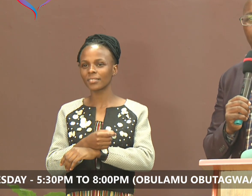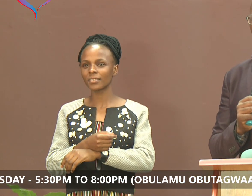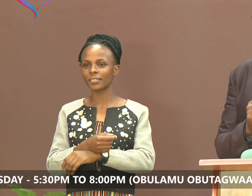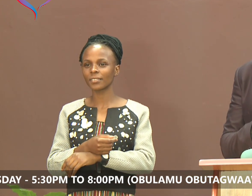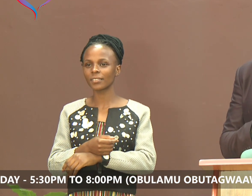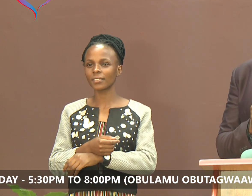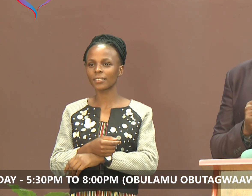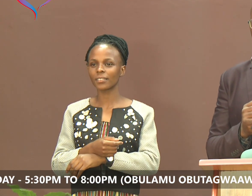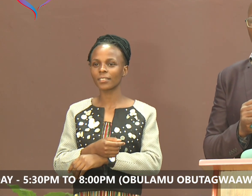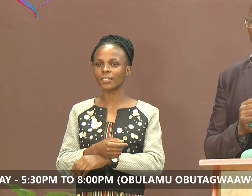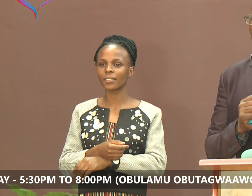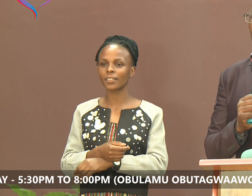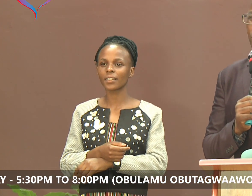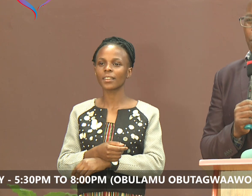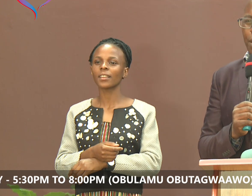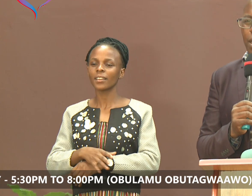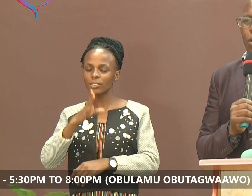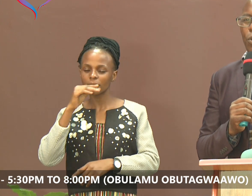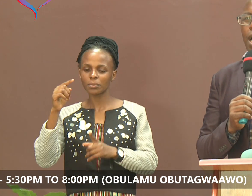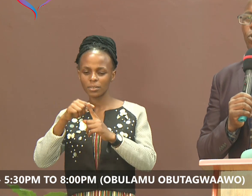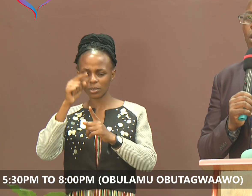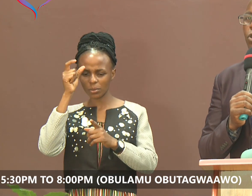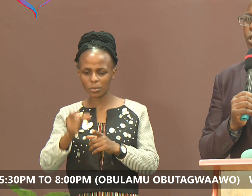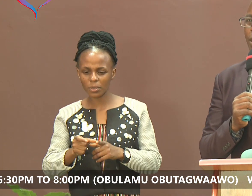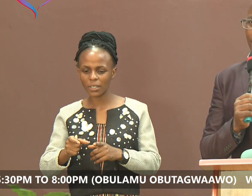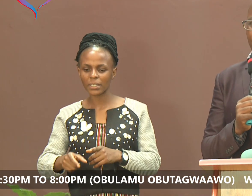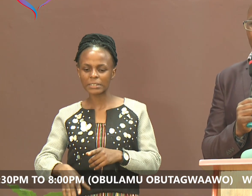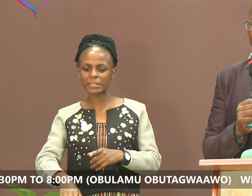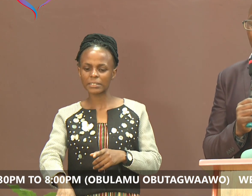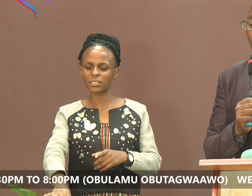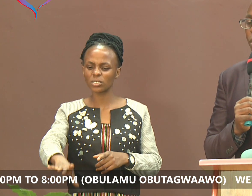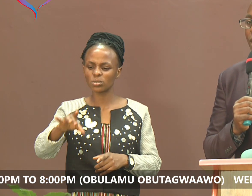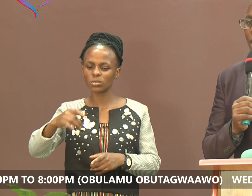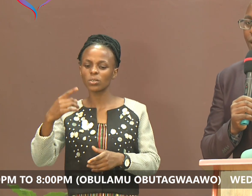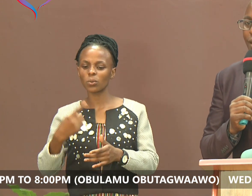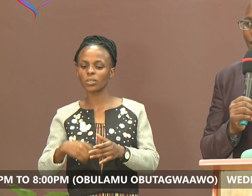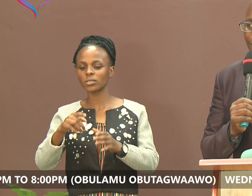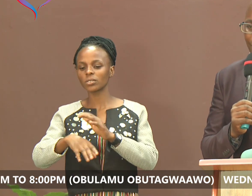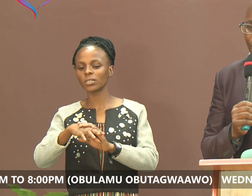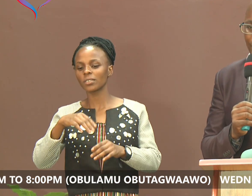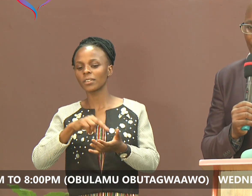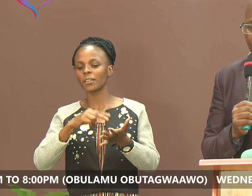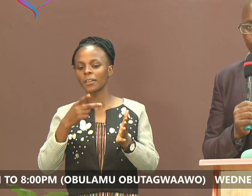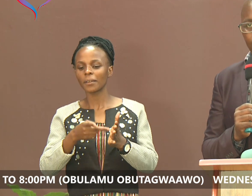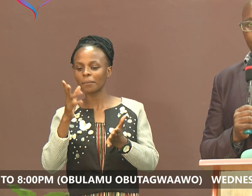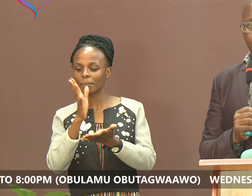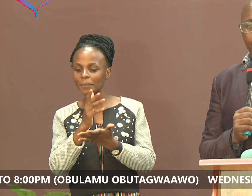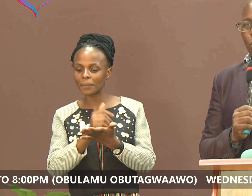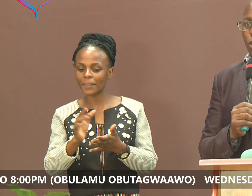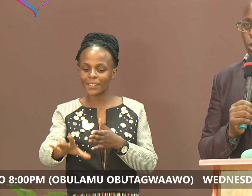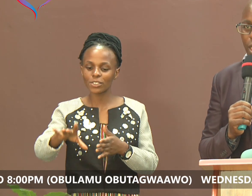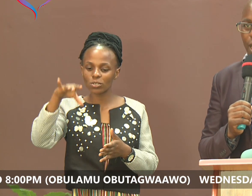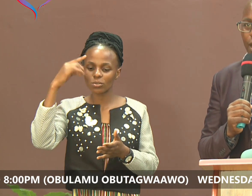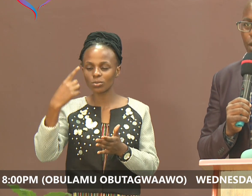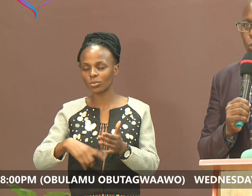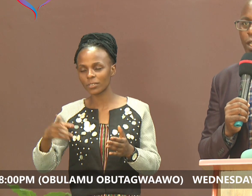if you have it has ever happened to you when you're talking to someone olunaltwala ucho utategeza because they are selective listeners. They